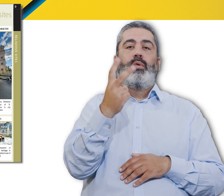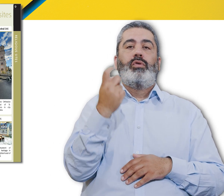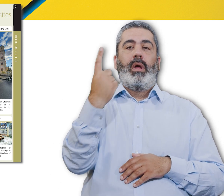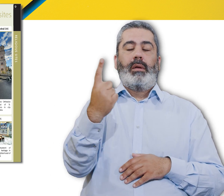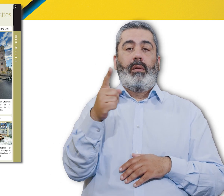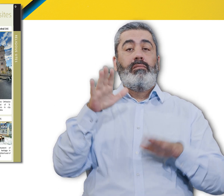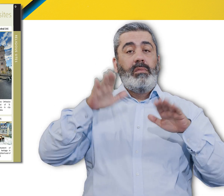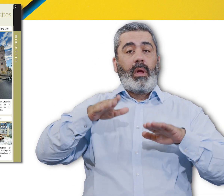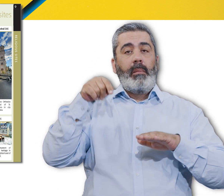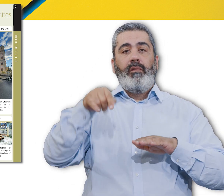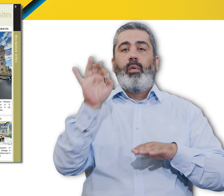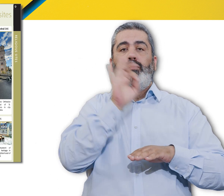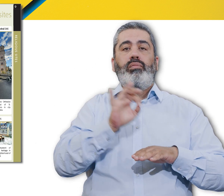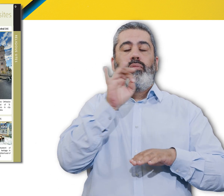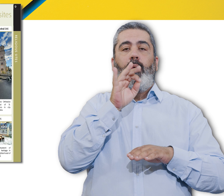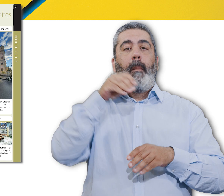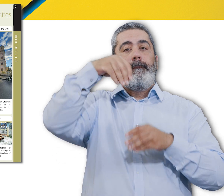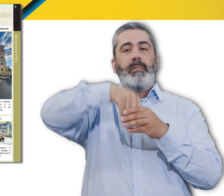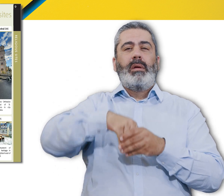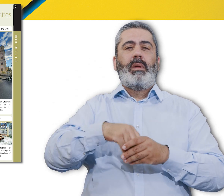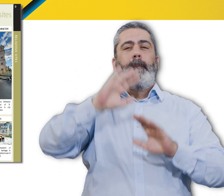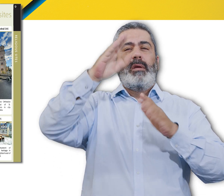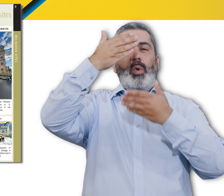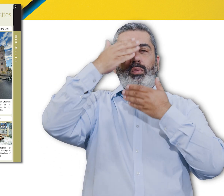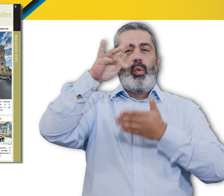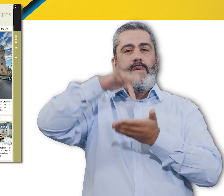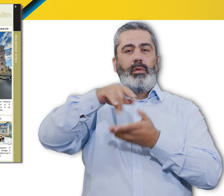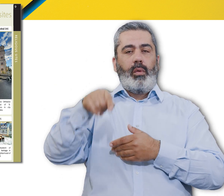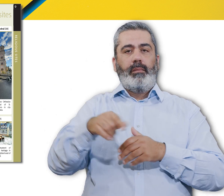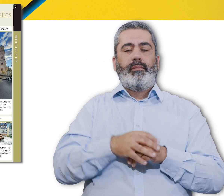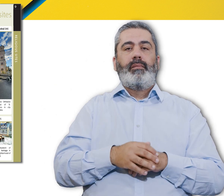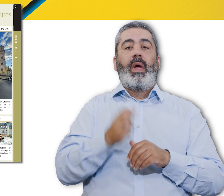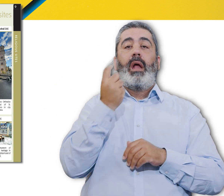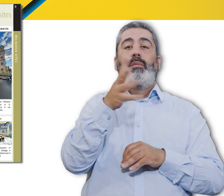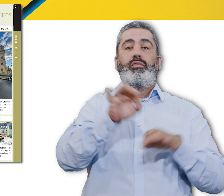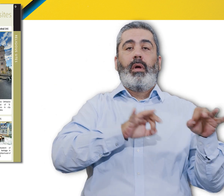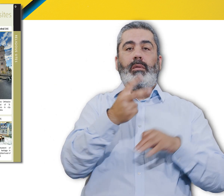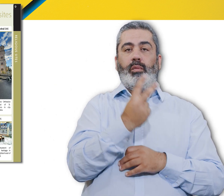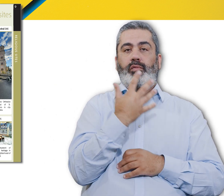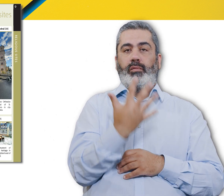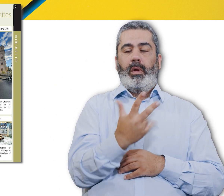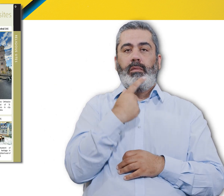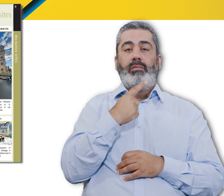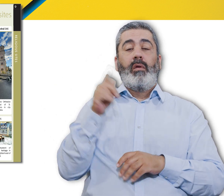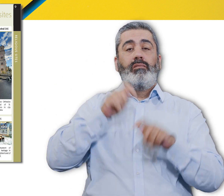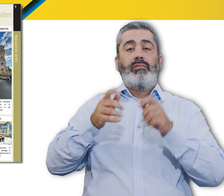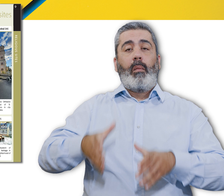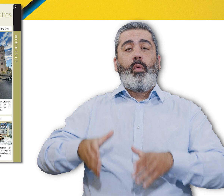The King Mosque is situated inside the medieval center complex. Leaden Mosque. Point 25 on the map